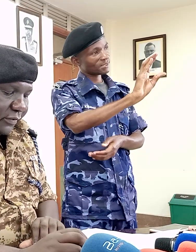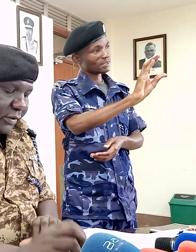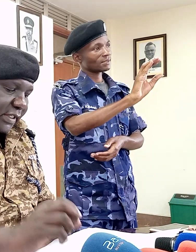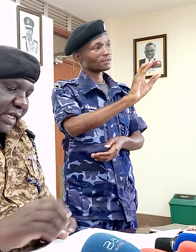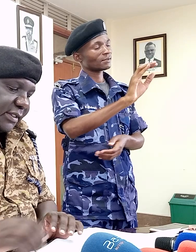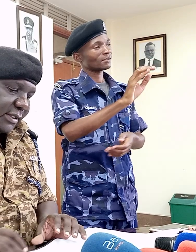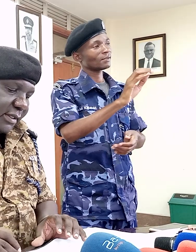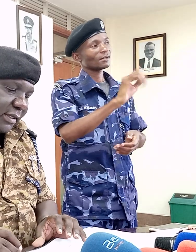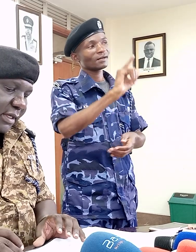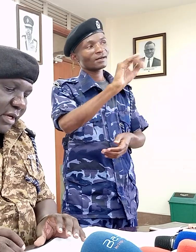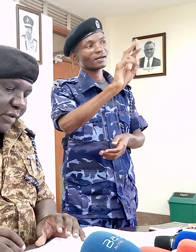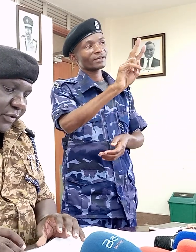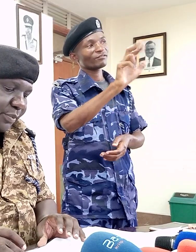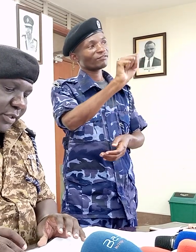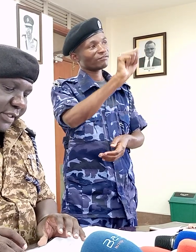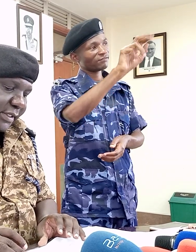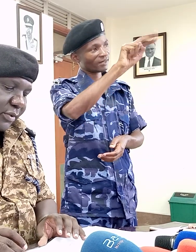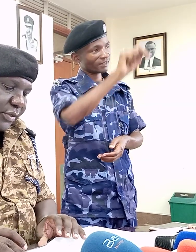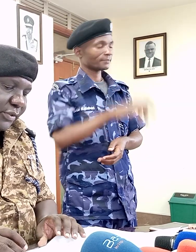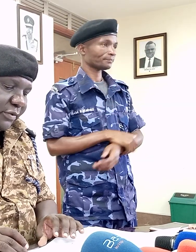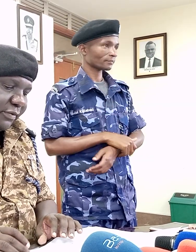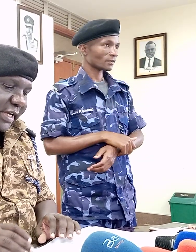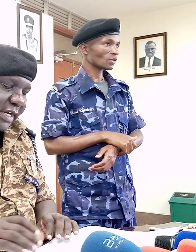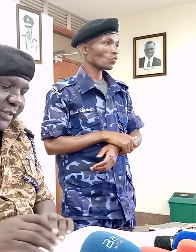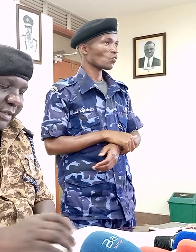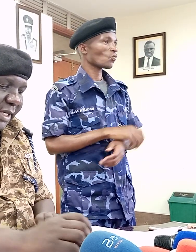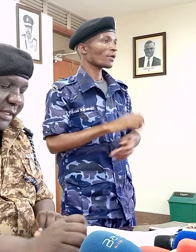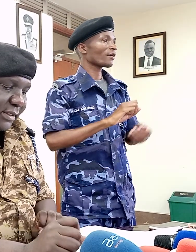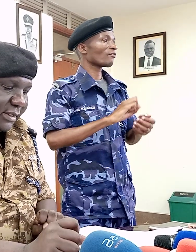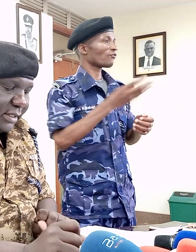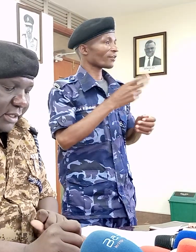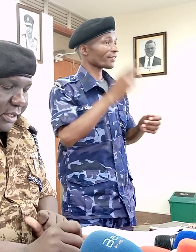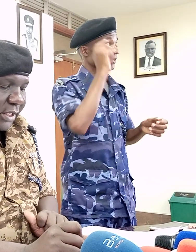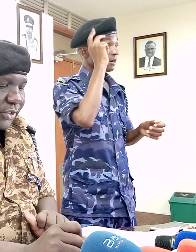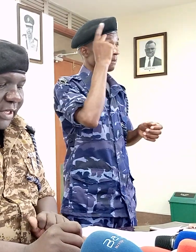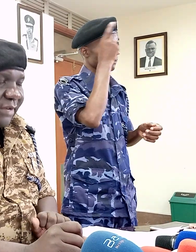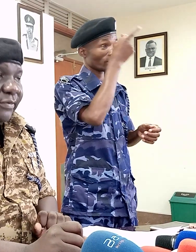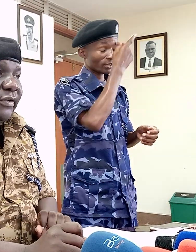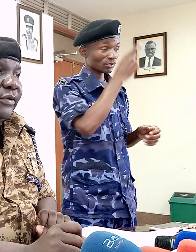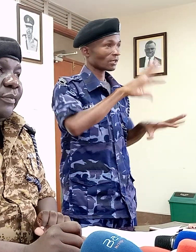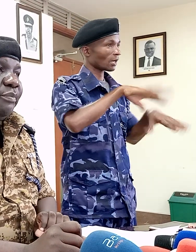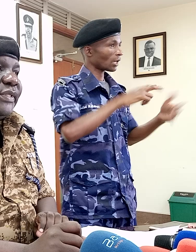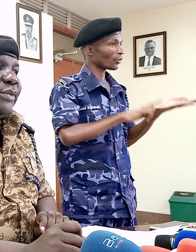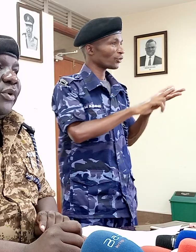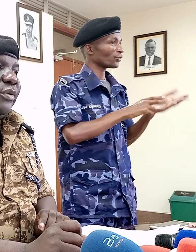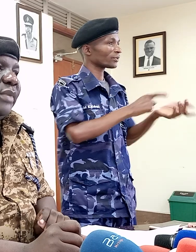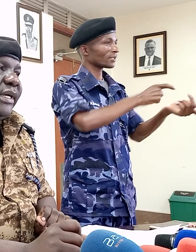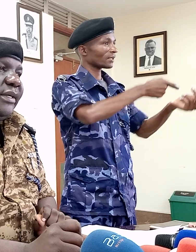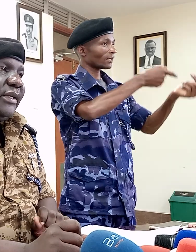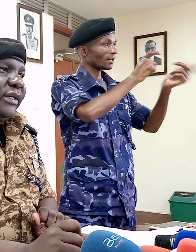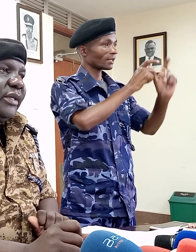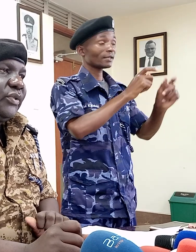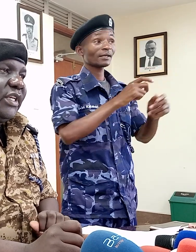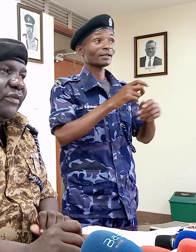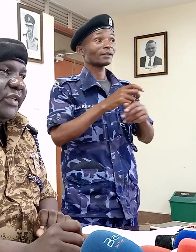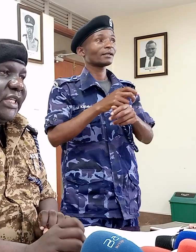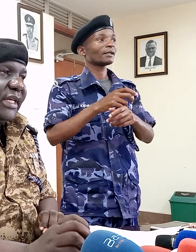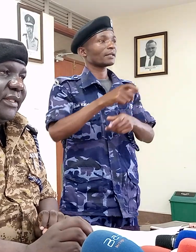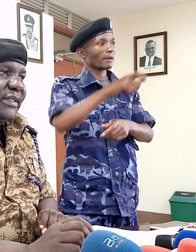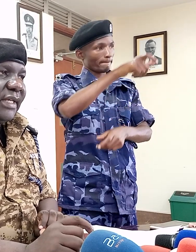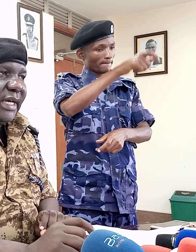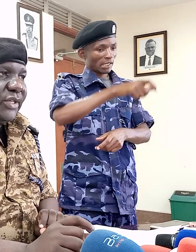And of course, as our force policy on use of firearms demands, he should have, PC Muromba, should